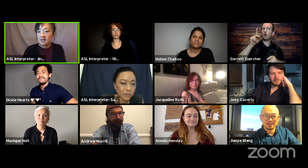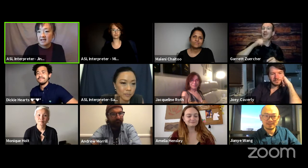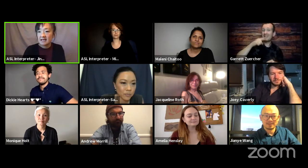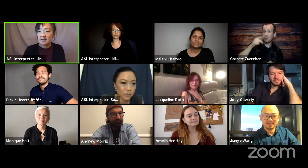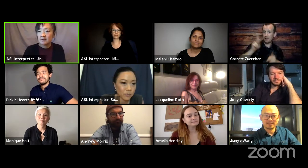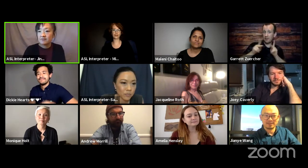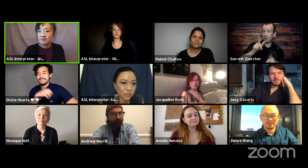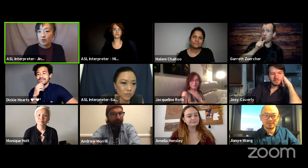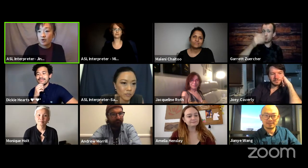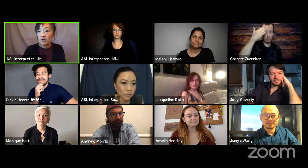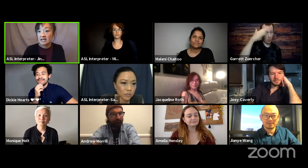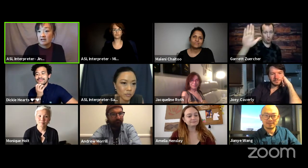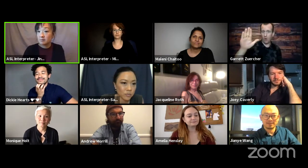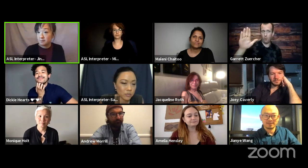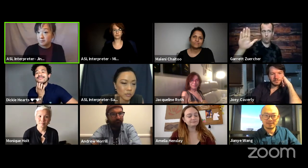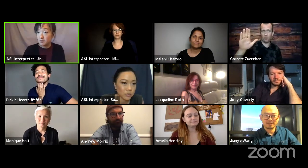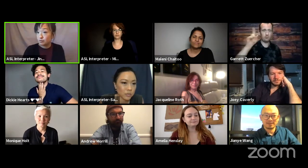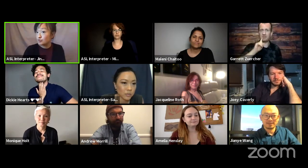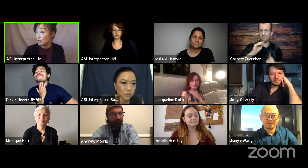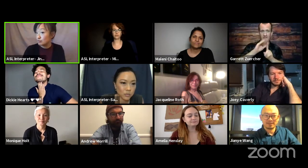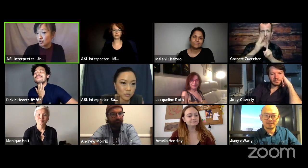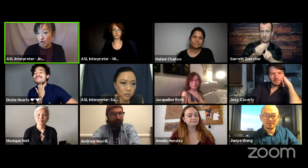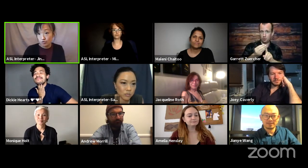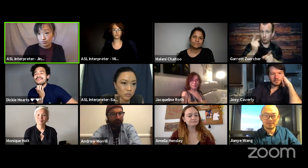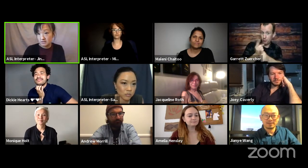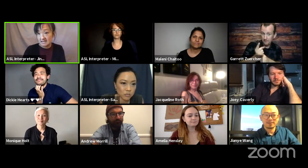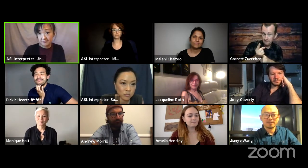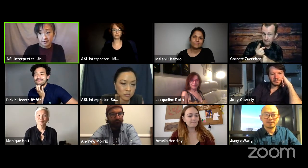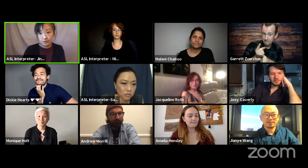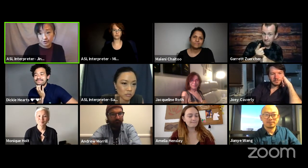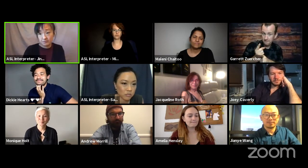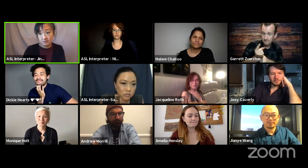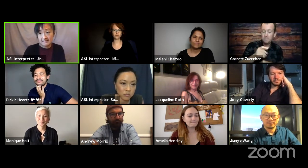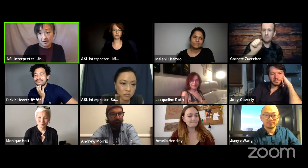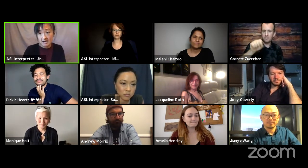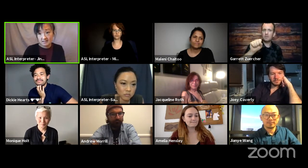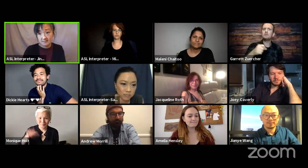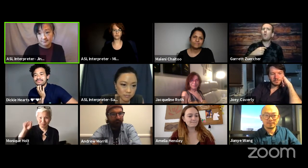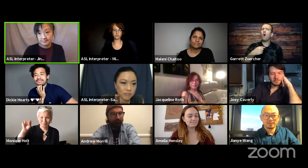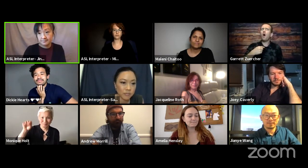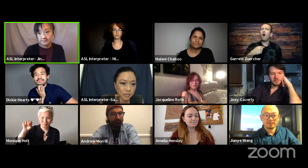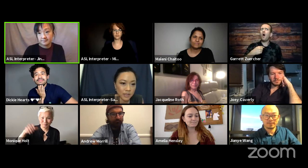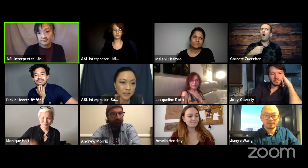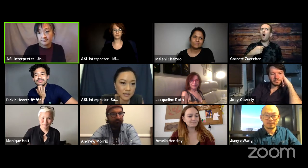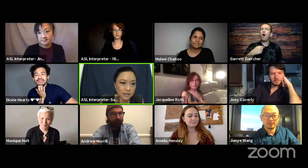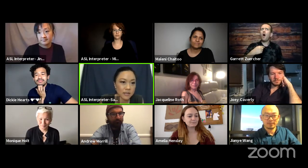play for hearing people who don't know deaf culture. Is that correct? Yes.